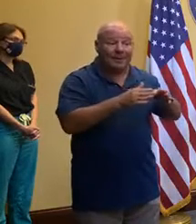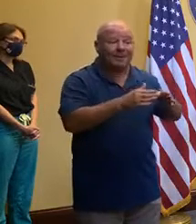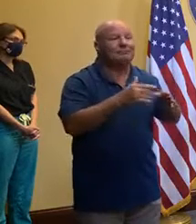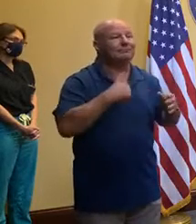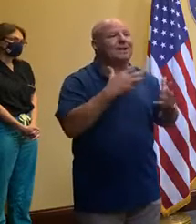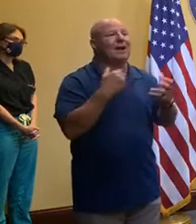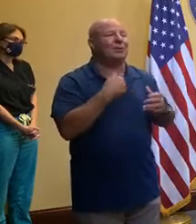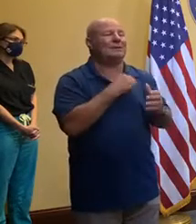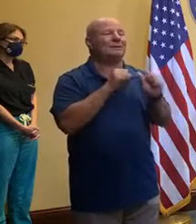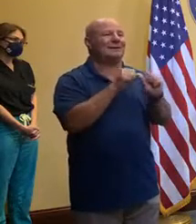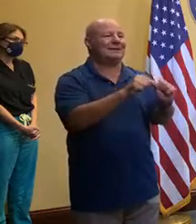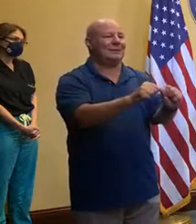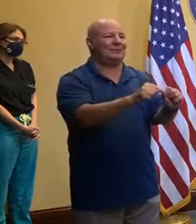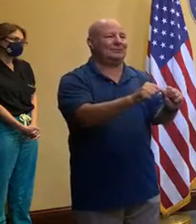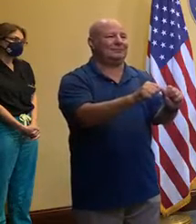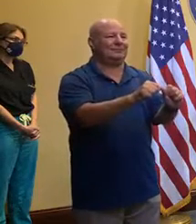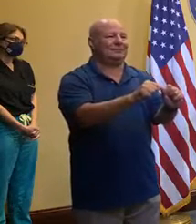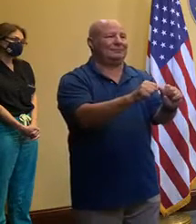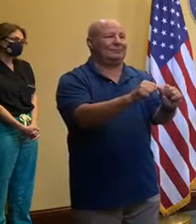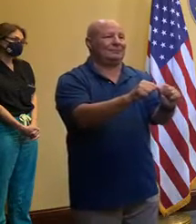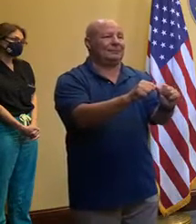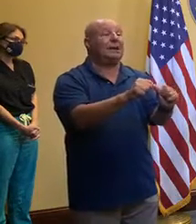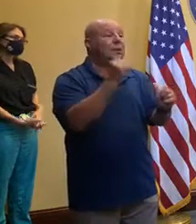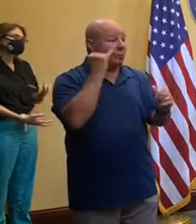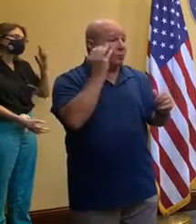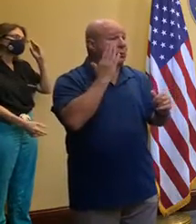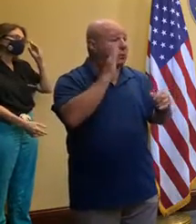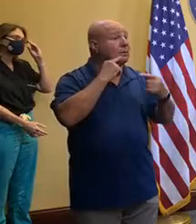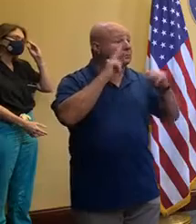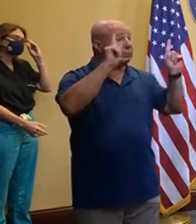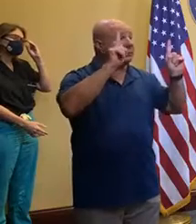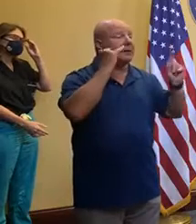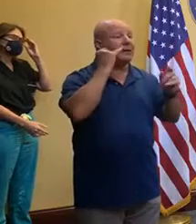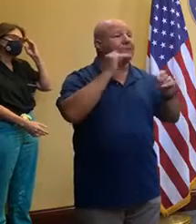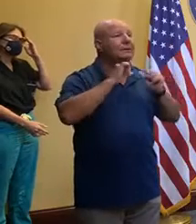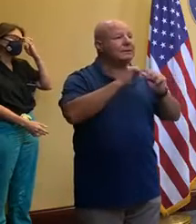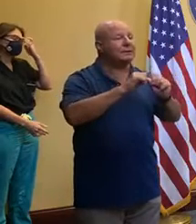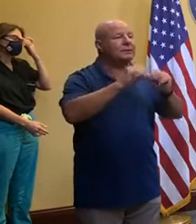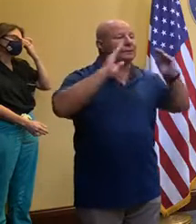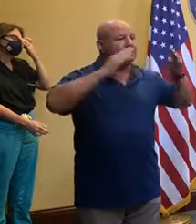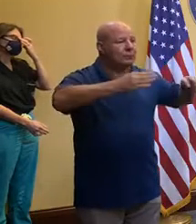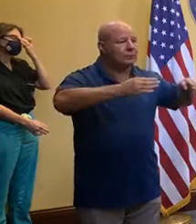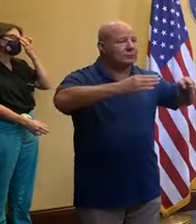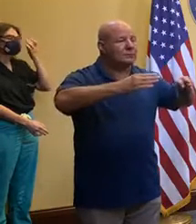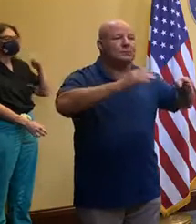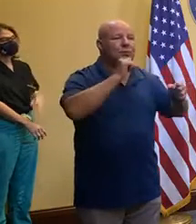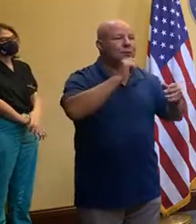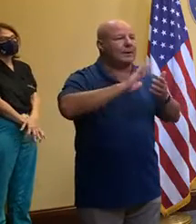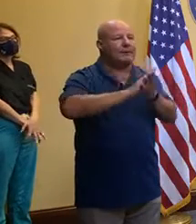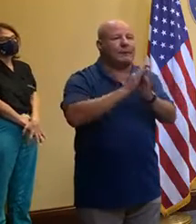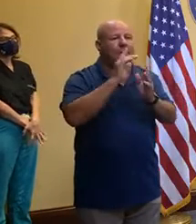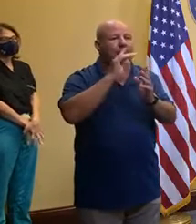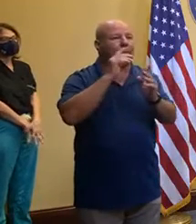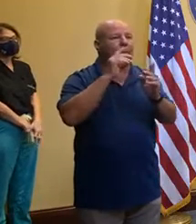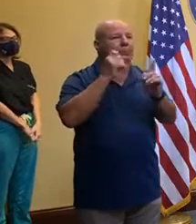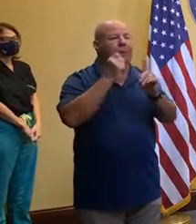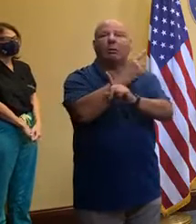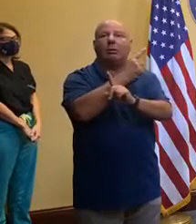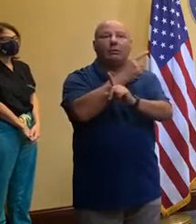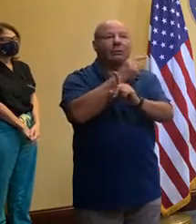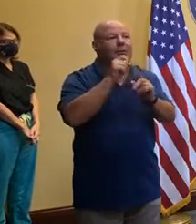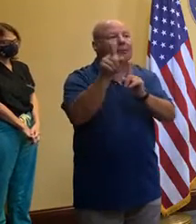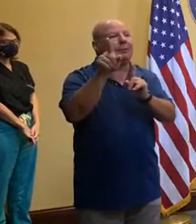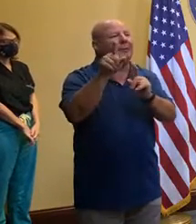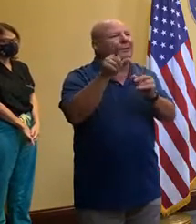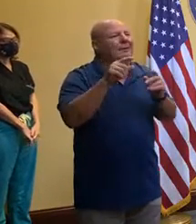get there in full complement if we continue again to stay focused and do not be distracted and